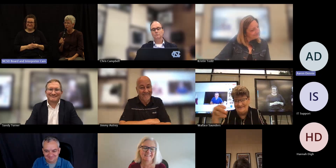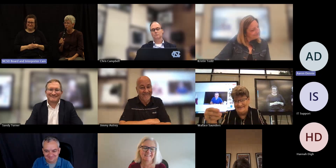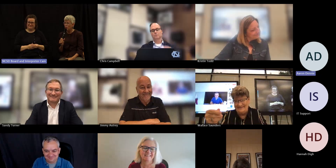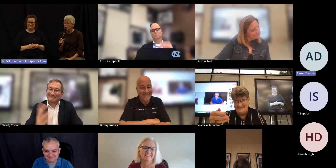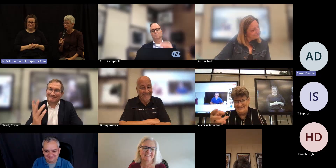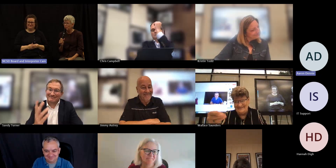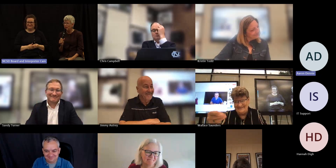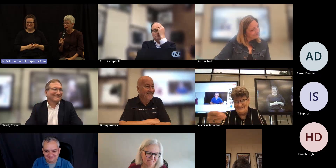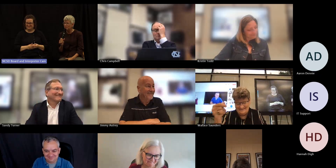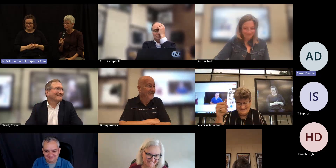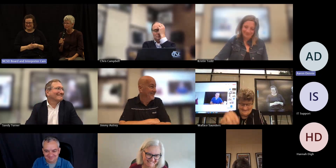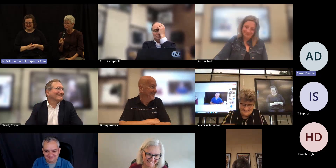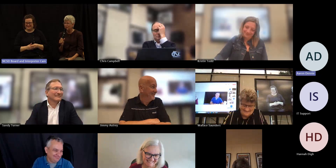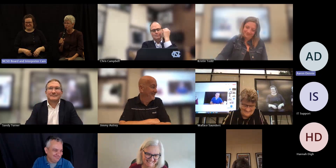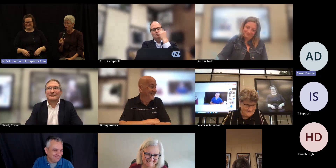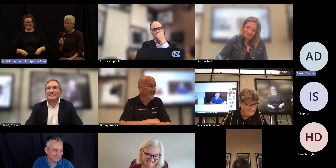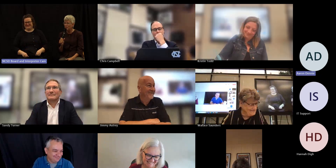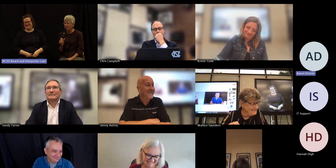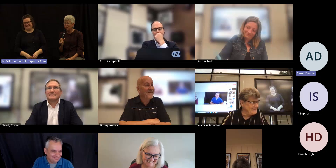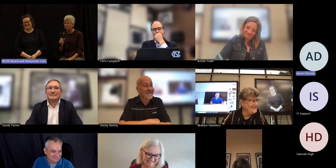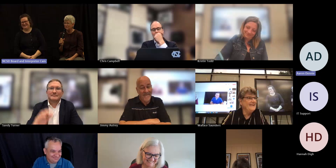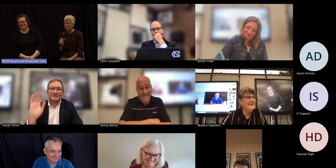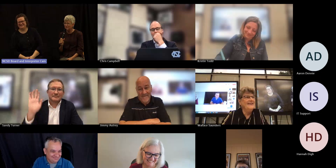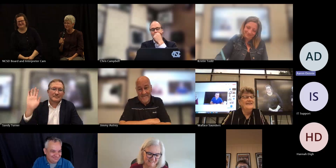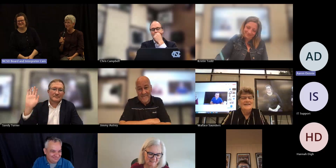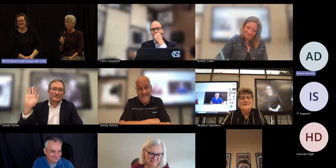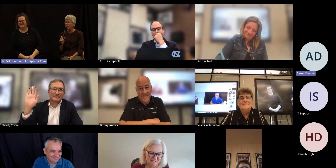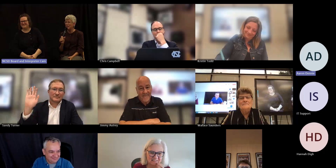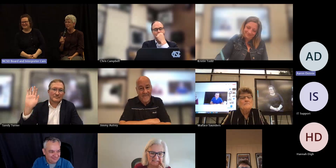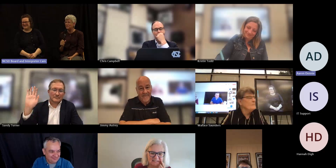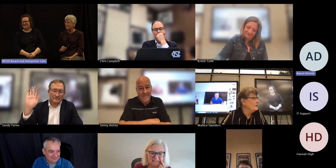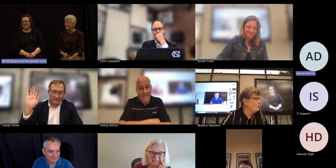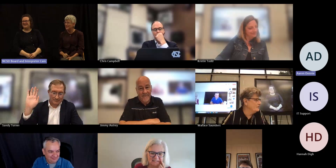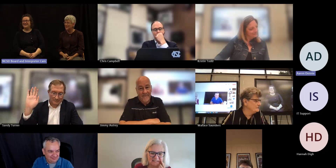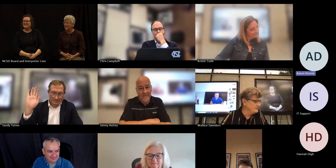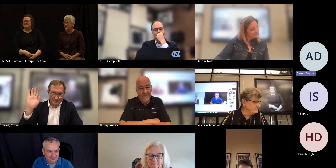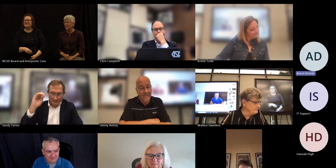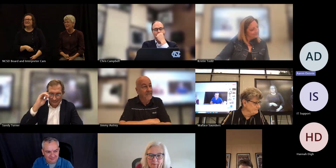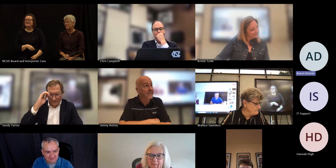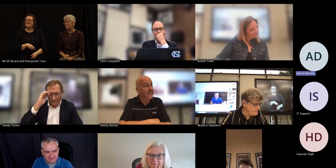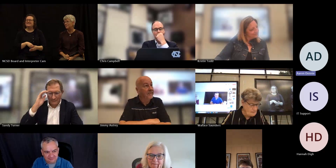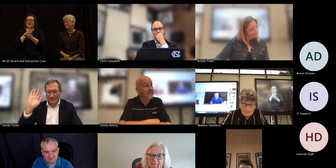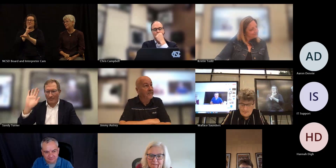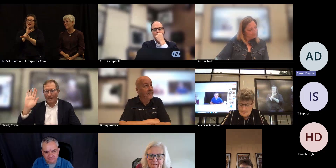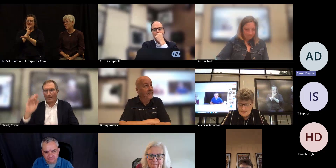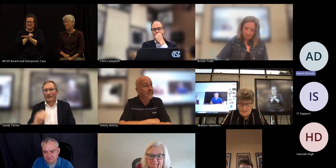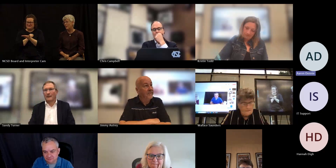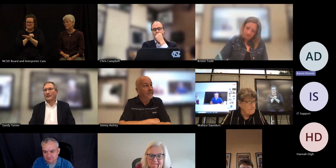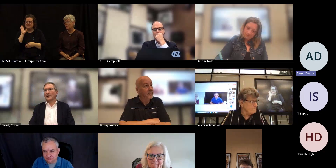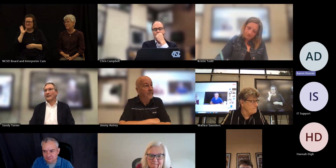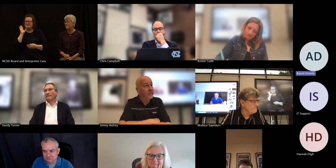Oh, yep. Show me the money. Show me the money. Pay for my ticket. Wallace, you got some?